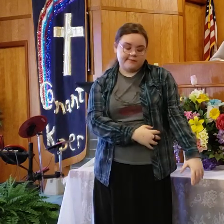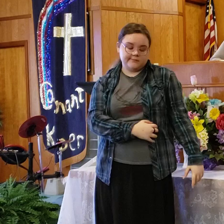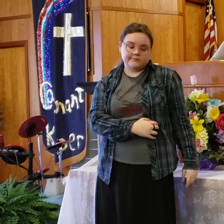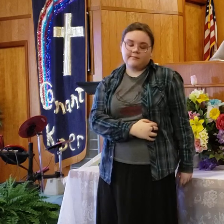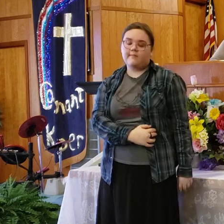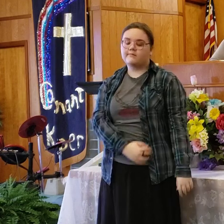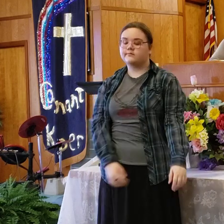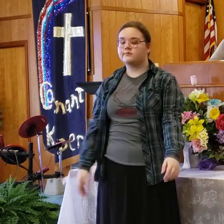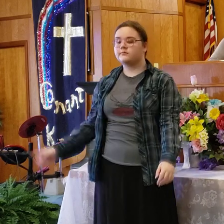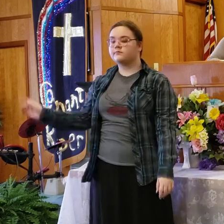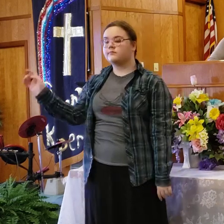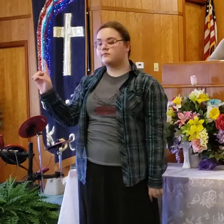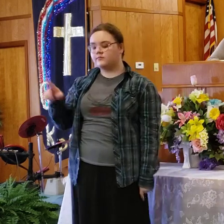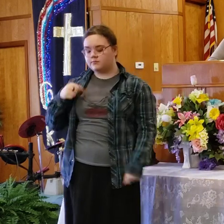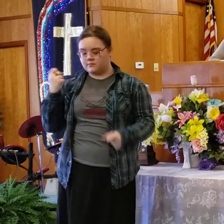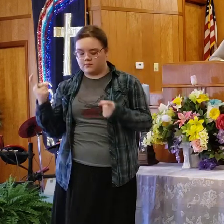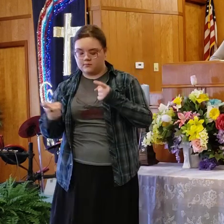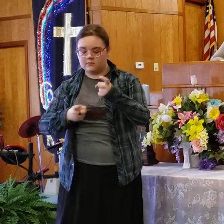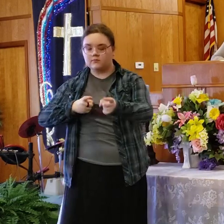storm.